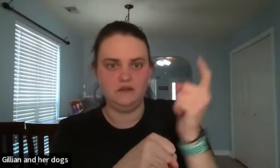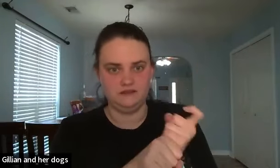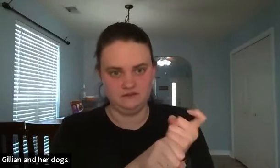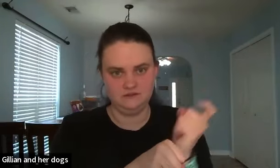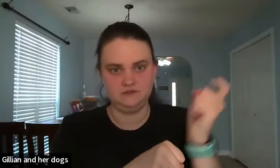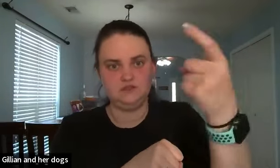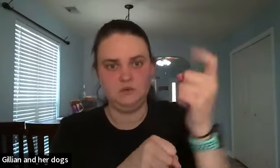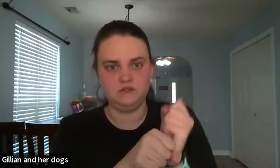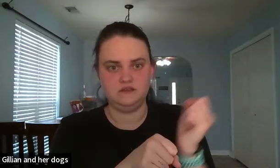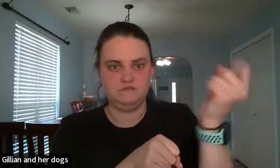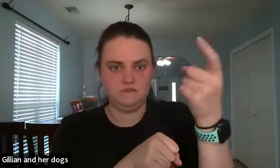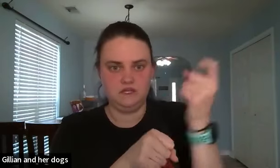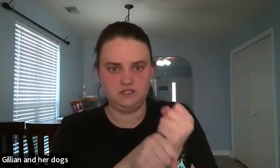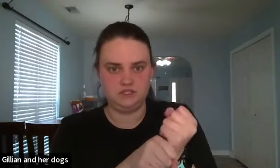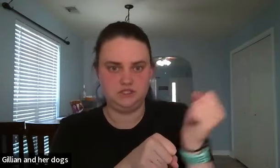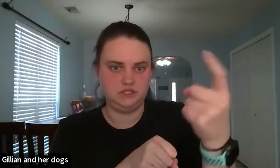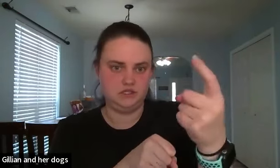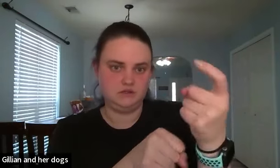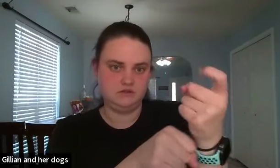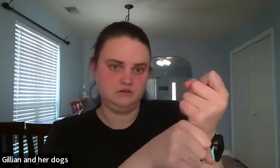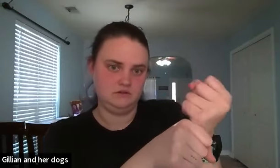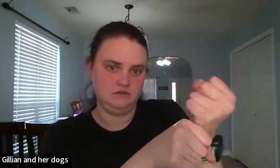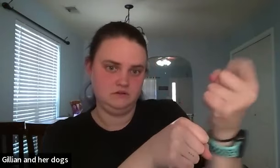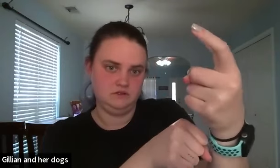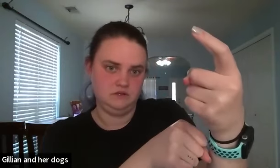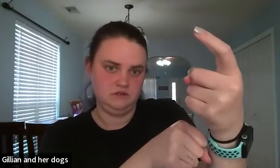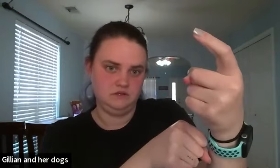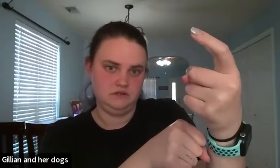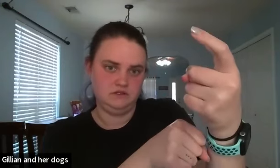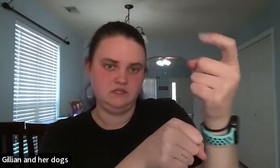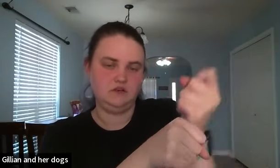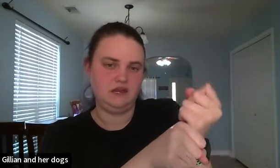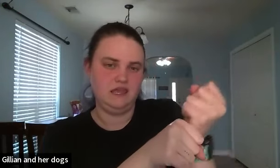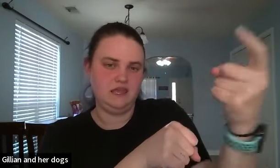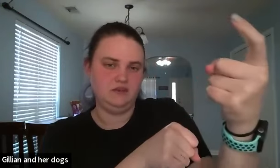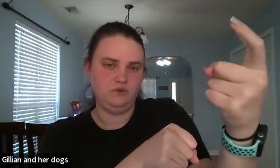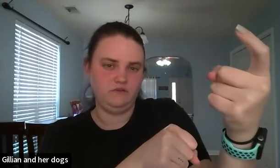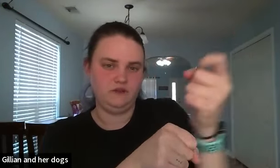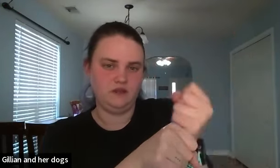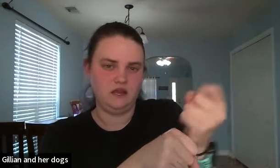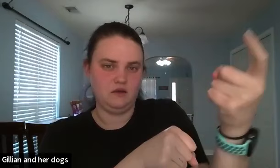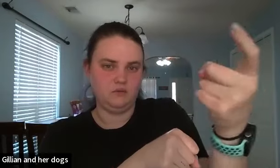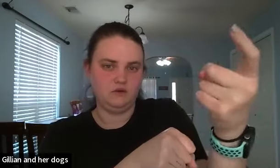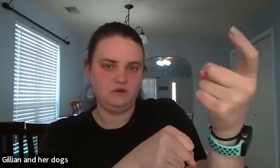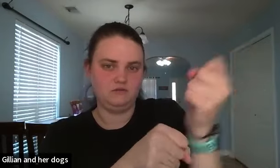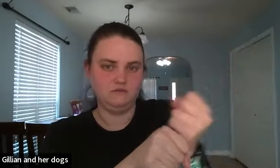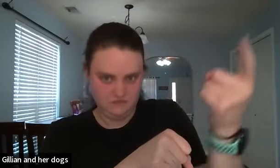like towards like next year. So you kind of end with your finger kind of outward.